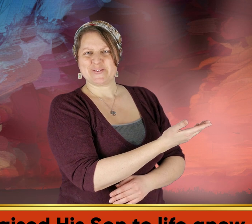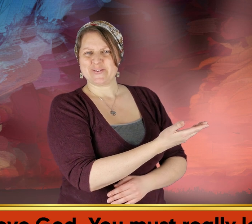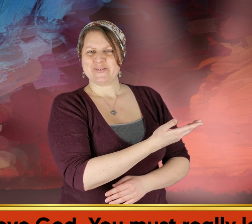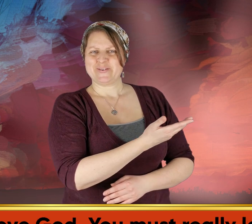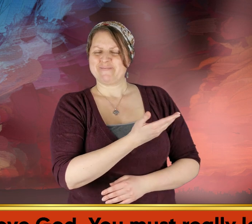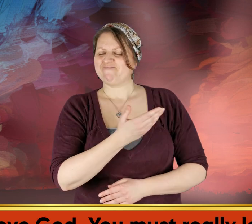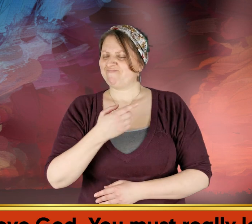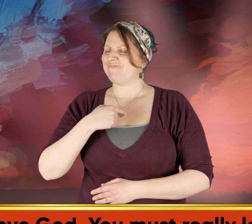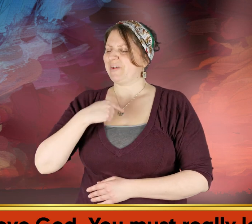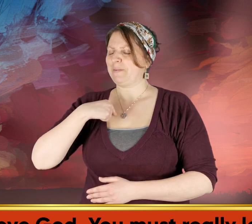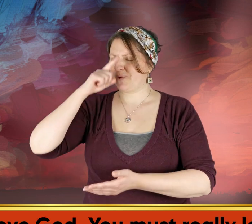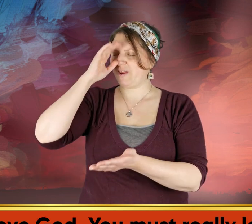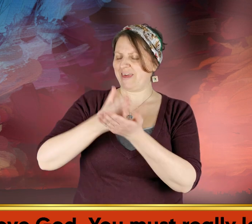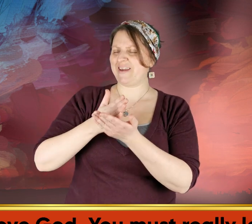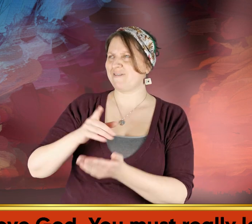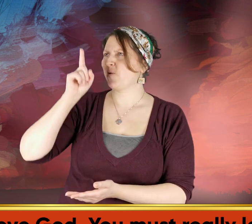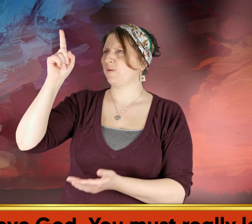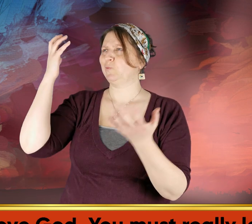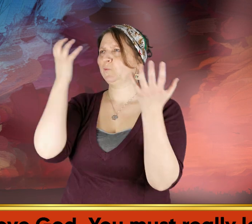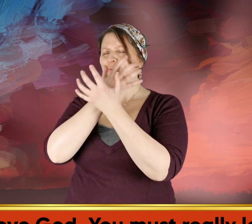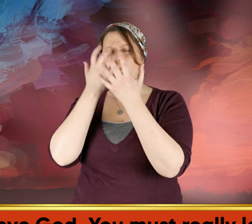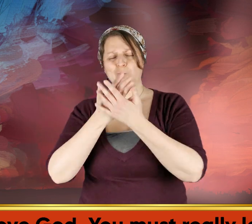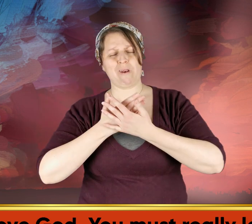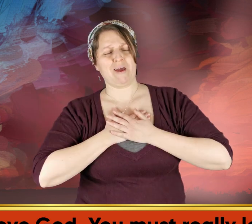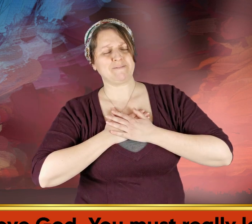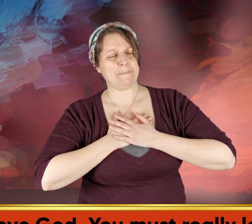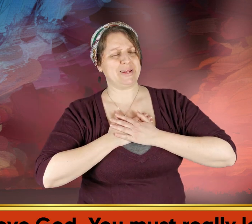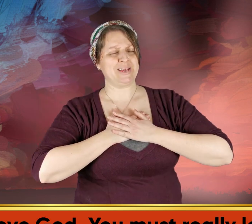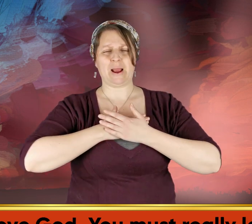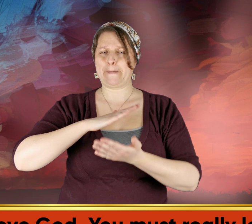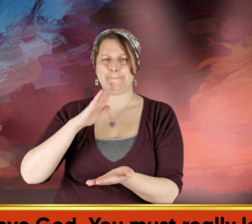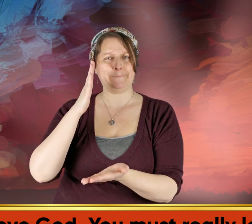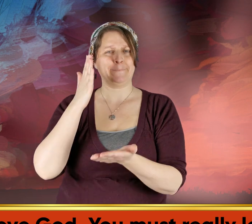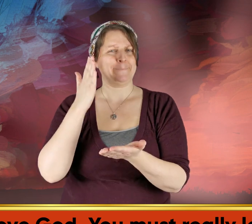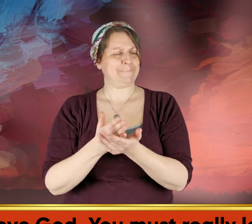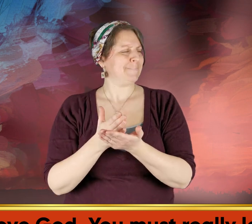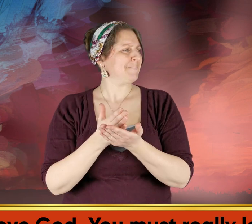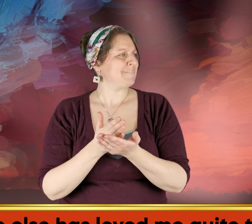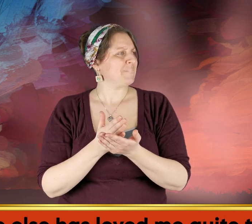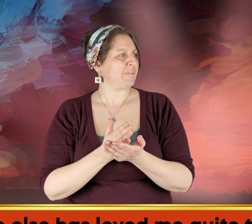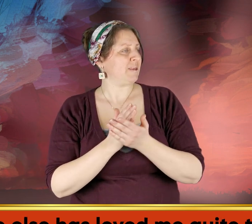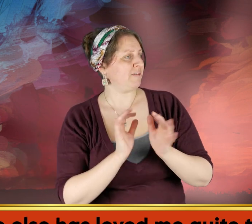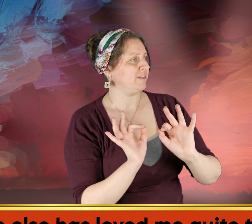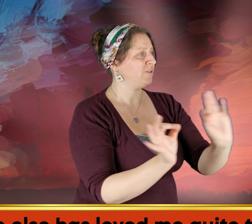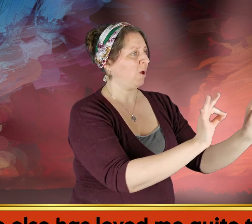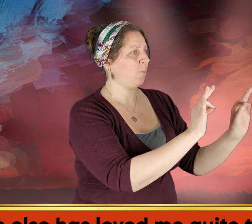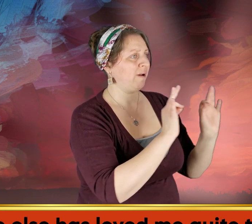So I believe God You must really love me And no one